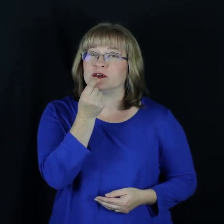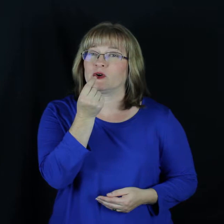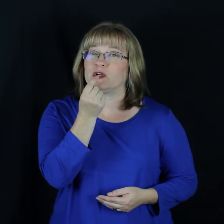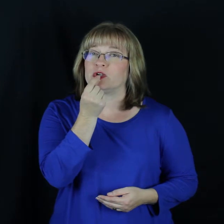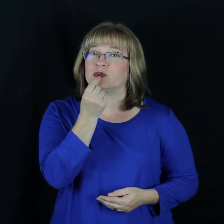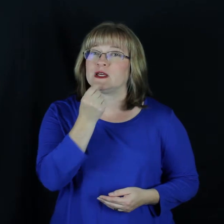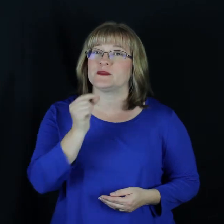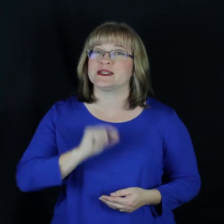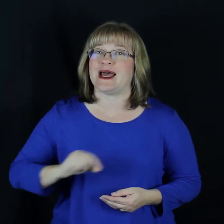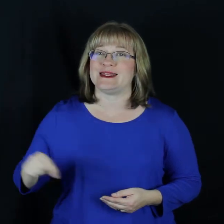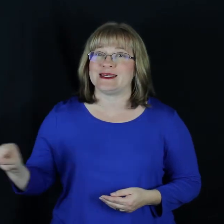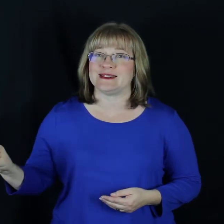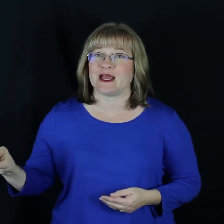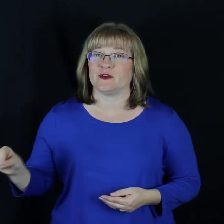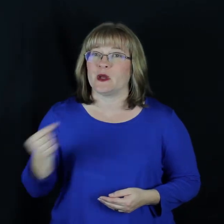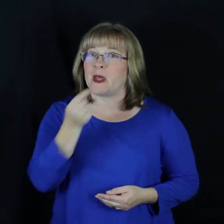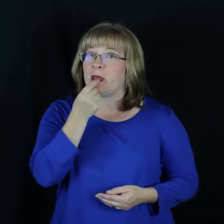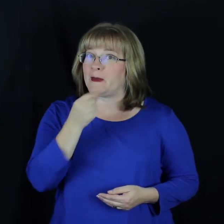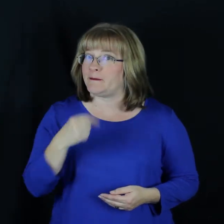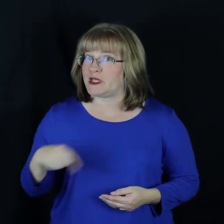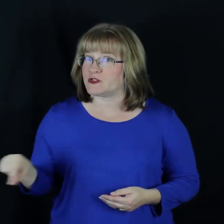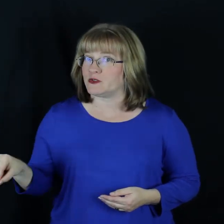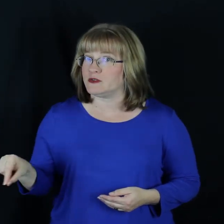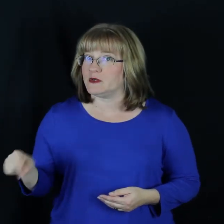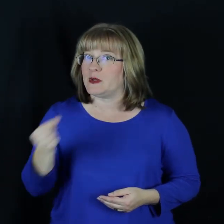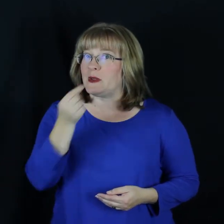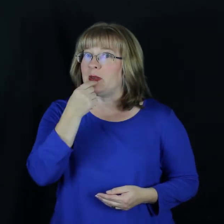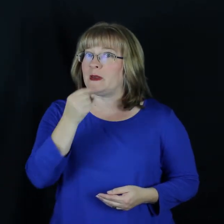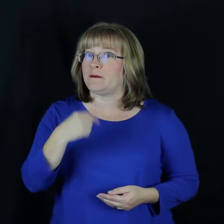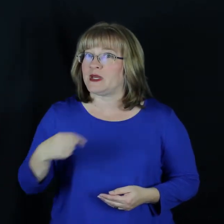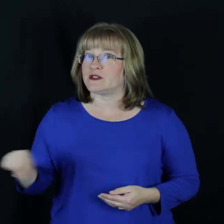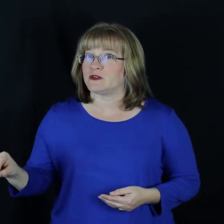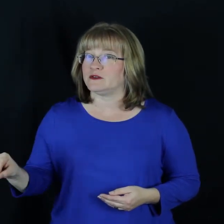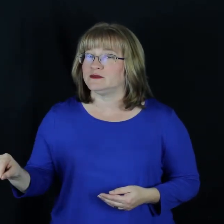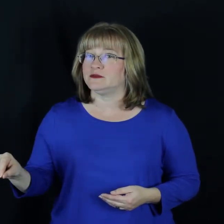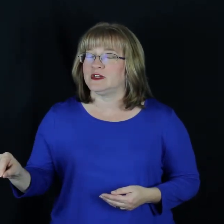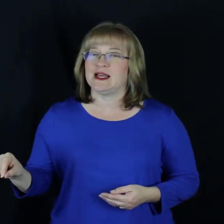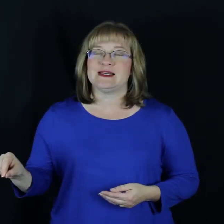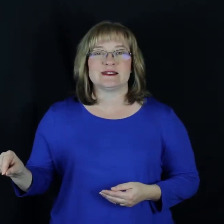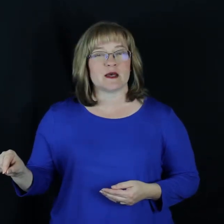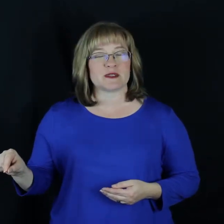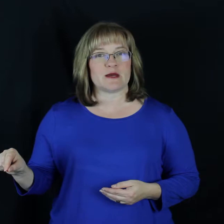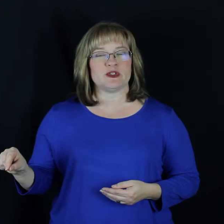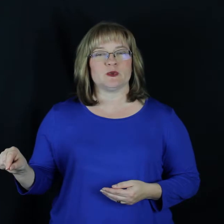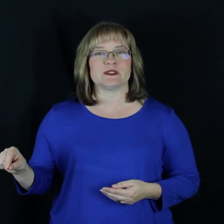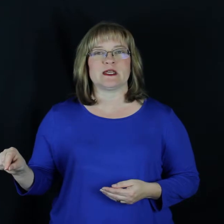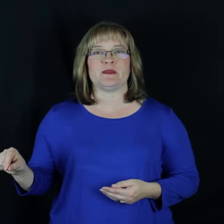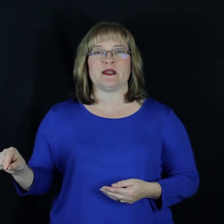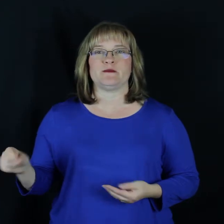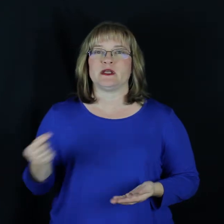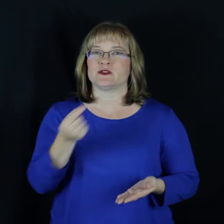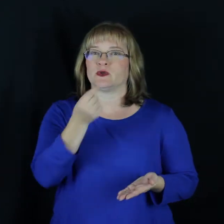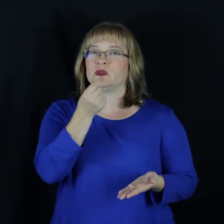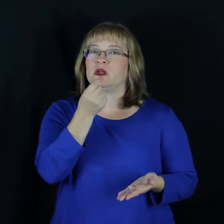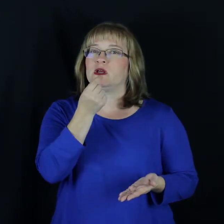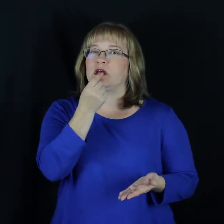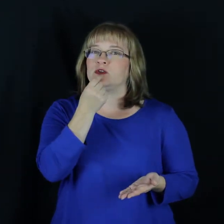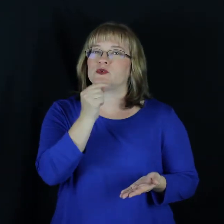or near your lips, and then down. Pencil. Pencil. Sometimes you will see pen and pencil